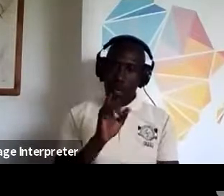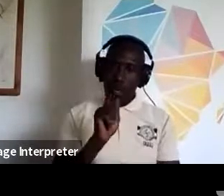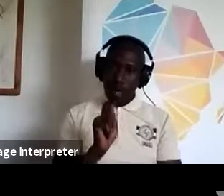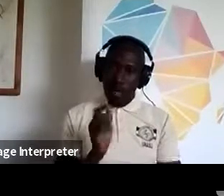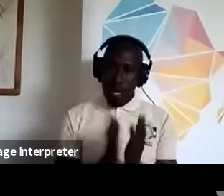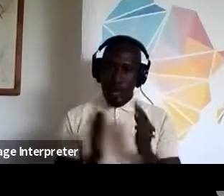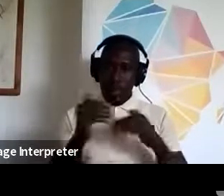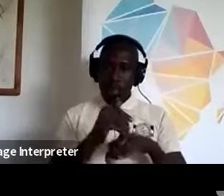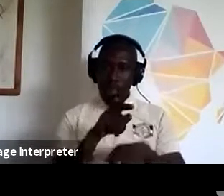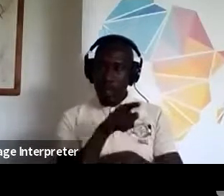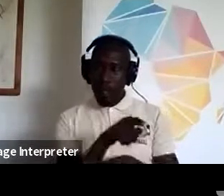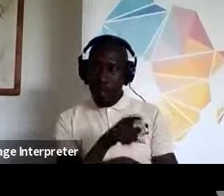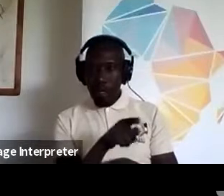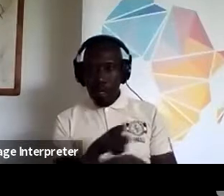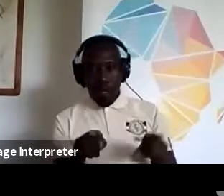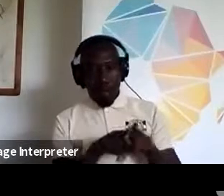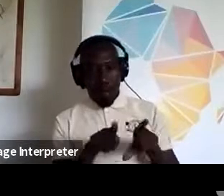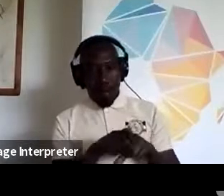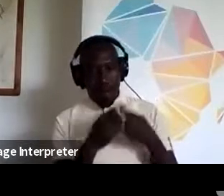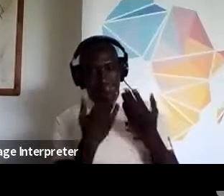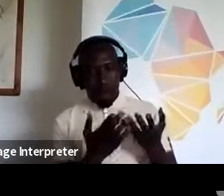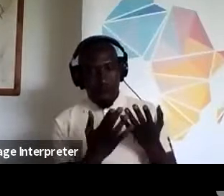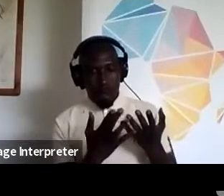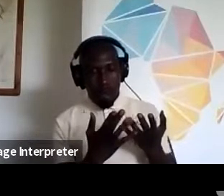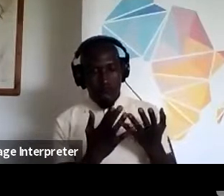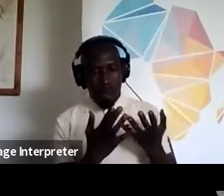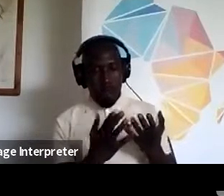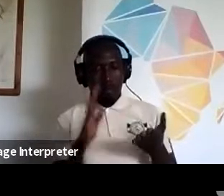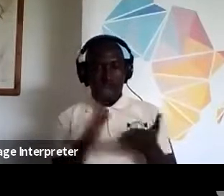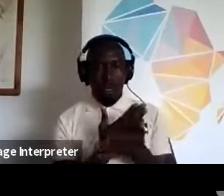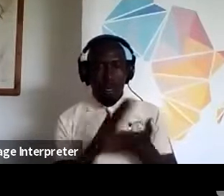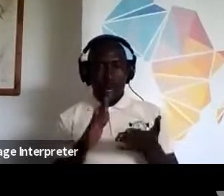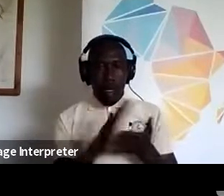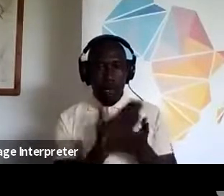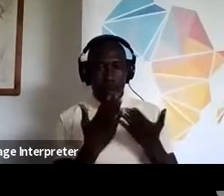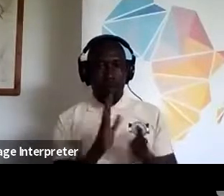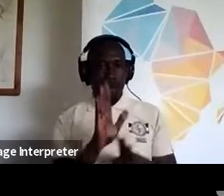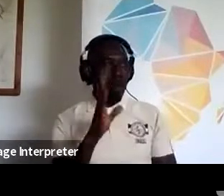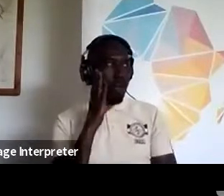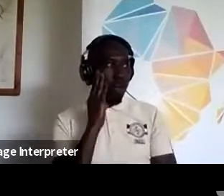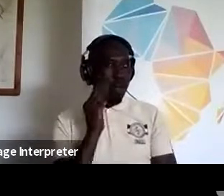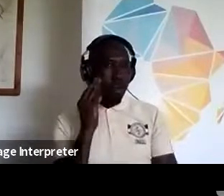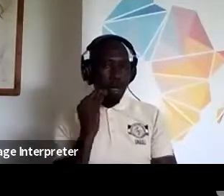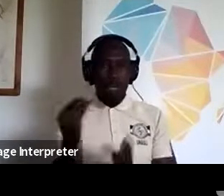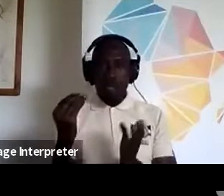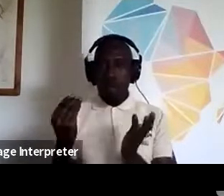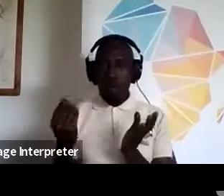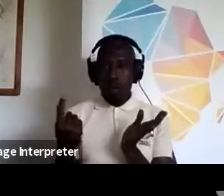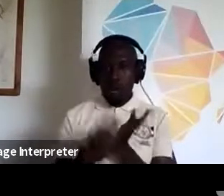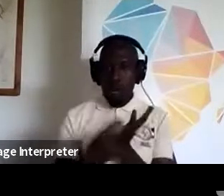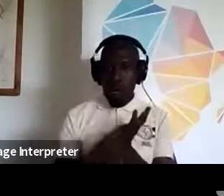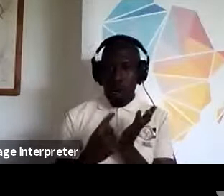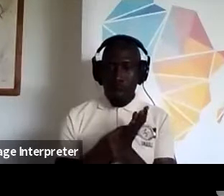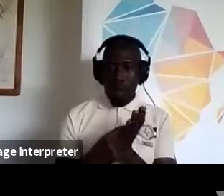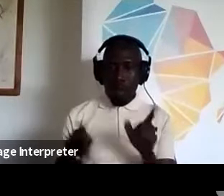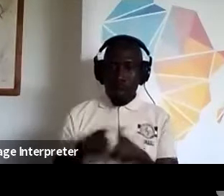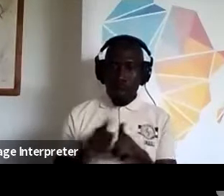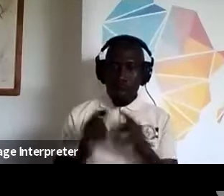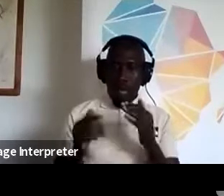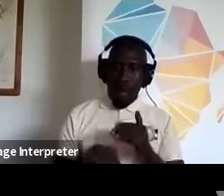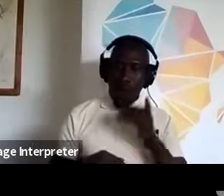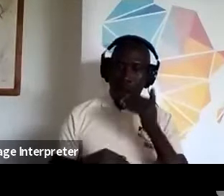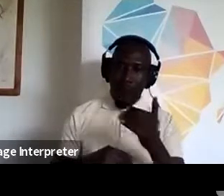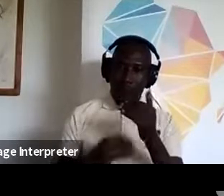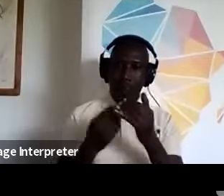accessibility, and also share your experience in Uganda, that even after setting this